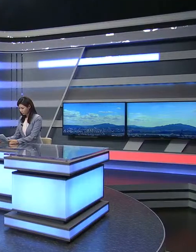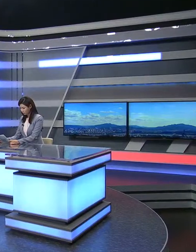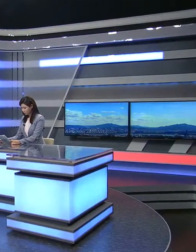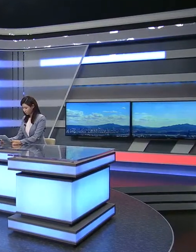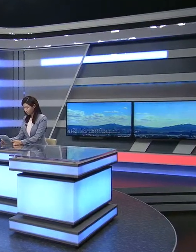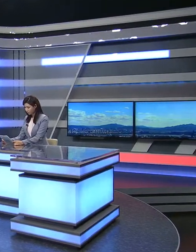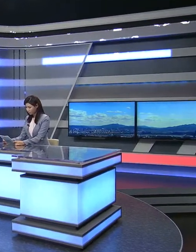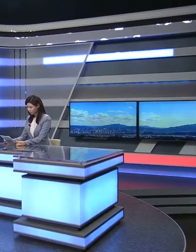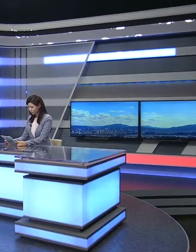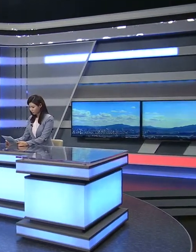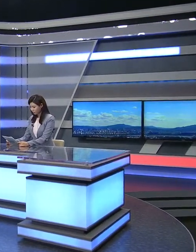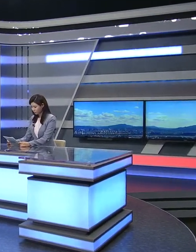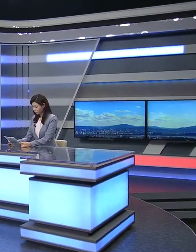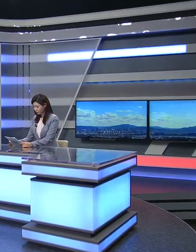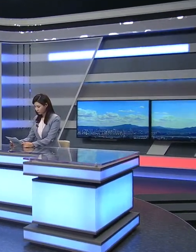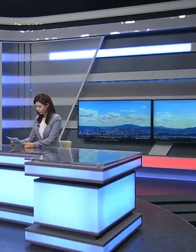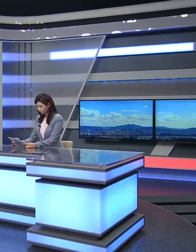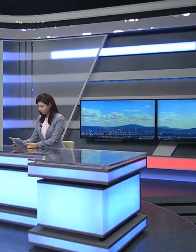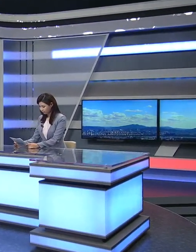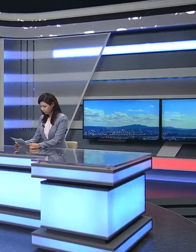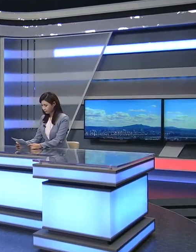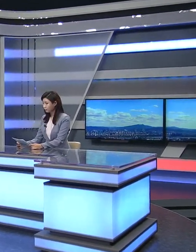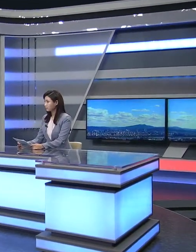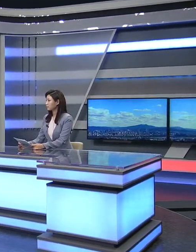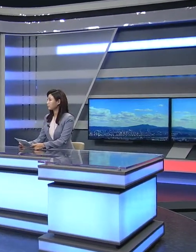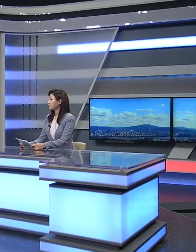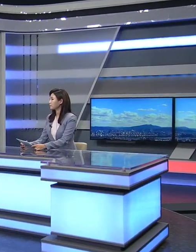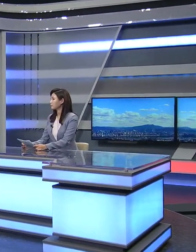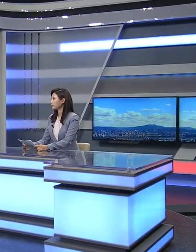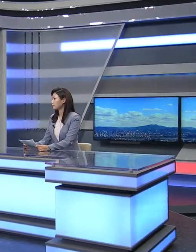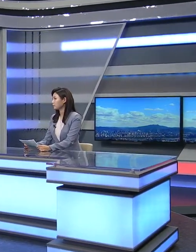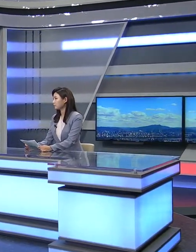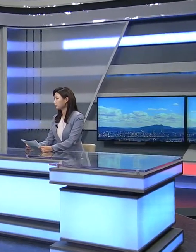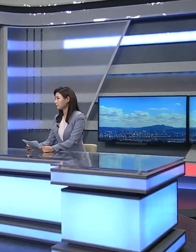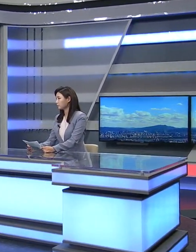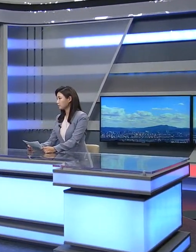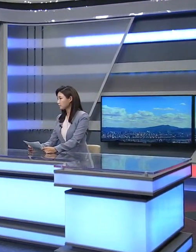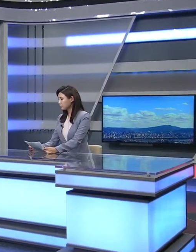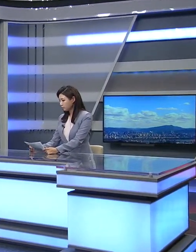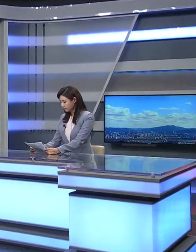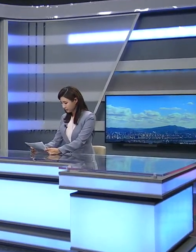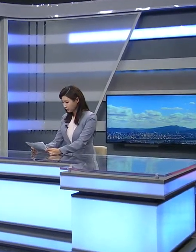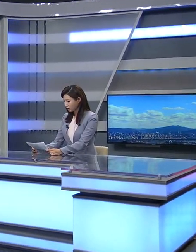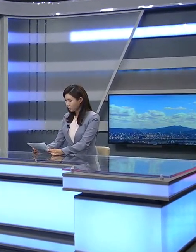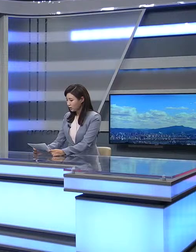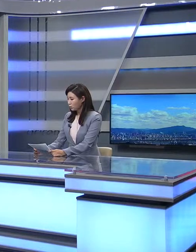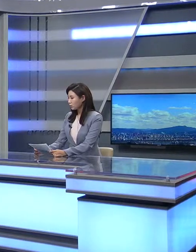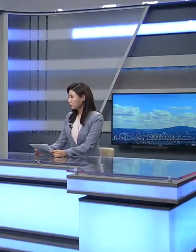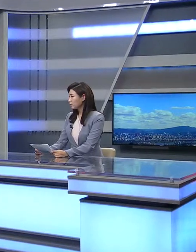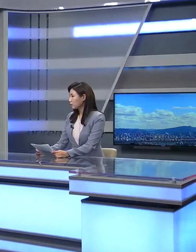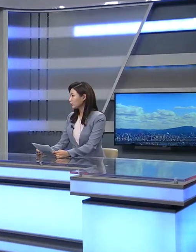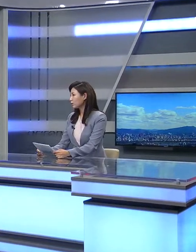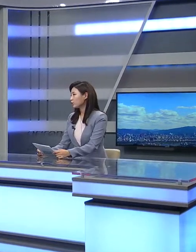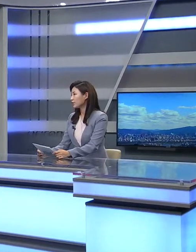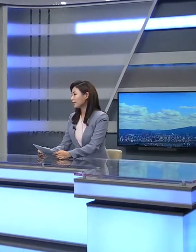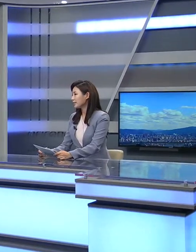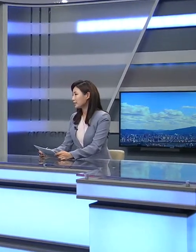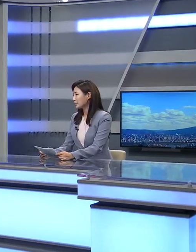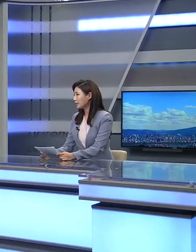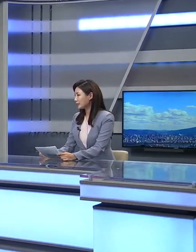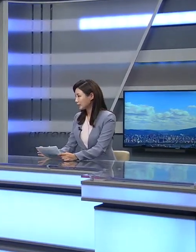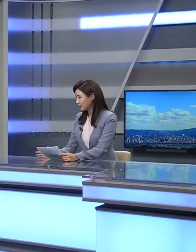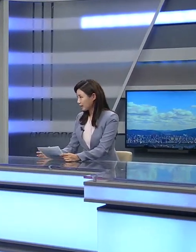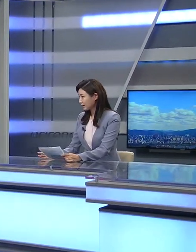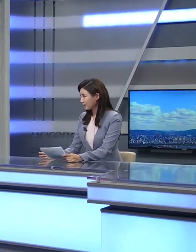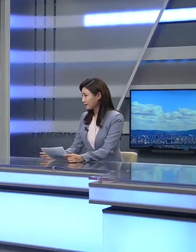Right, that was Tuesday's afternoon briefing by Kwon Jun-ik, the vice head of KCDC's Hua. What was the focus of his address today? Well, although the country is